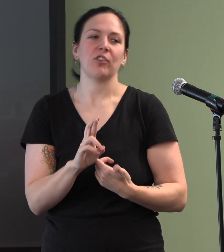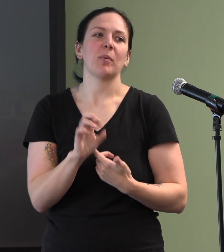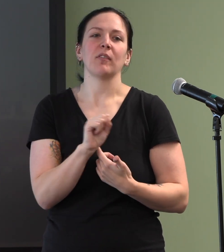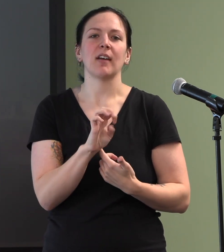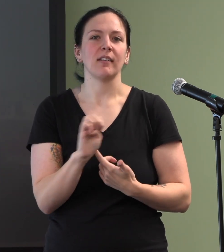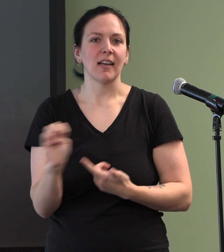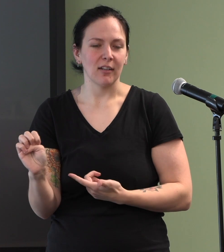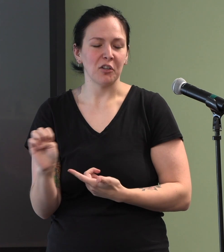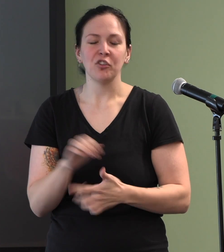part of signed exact English.